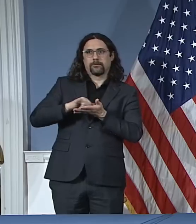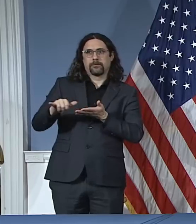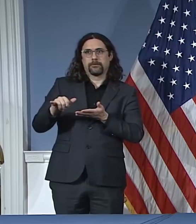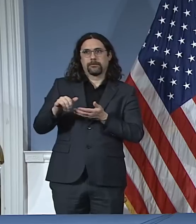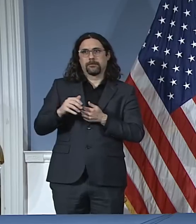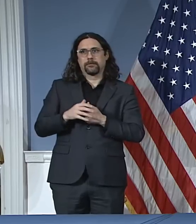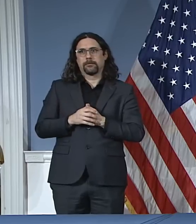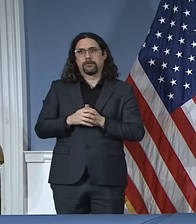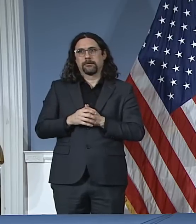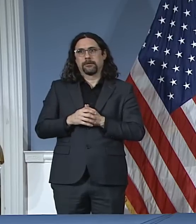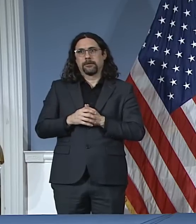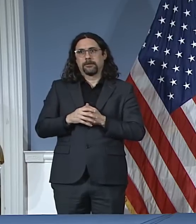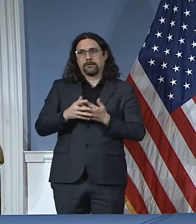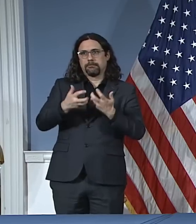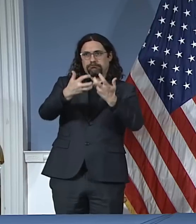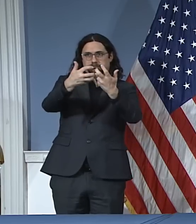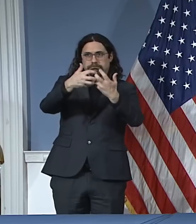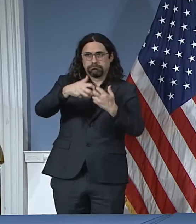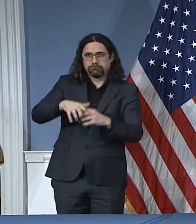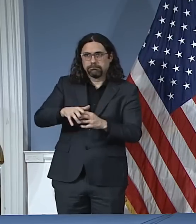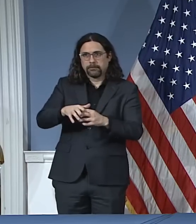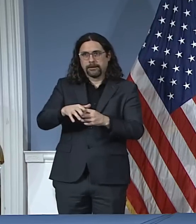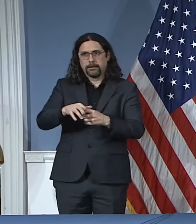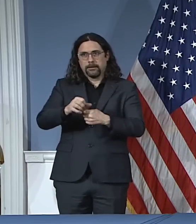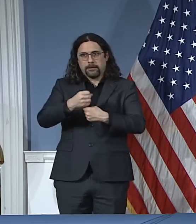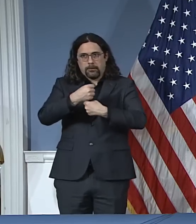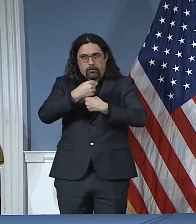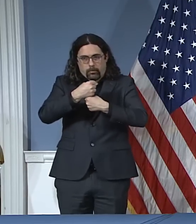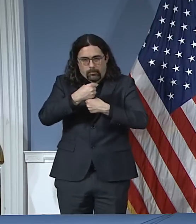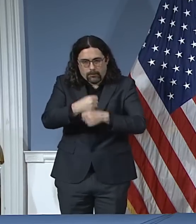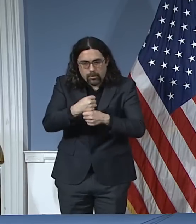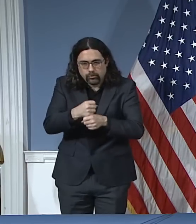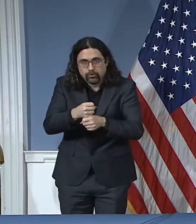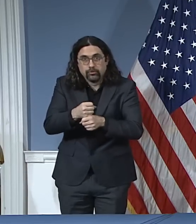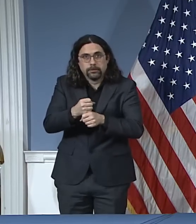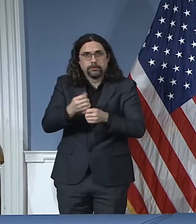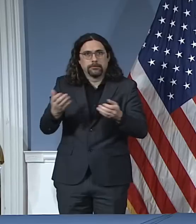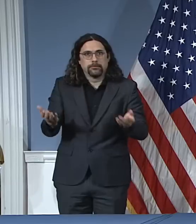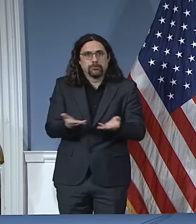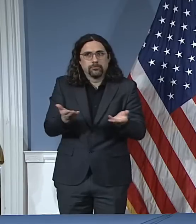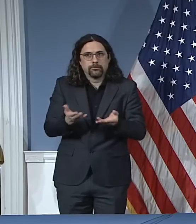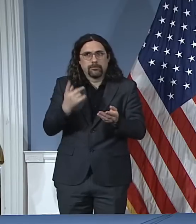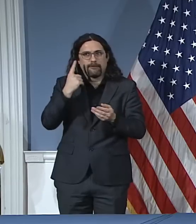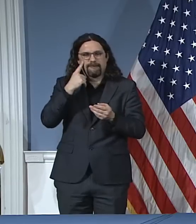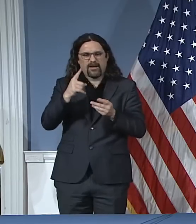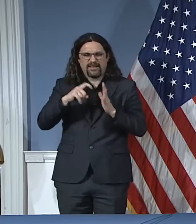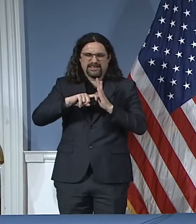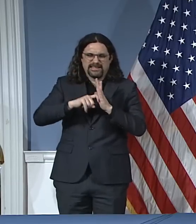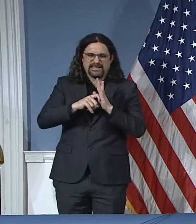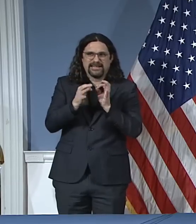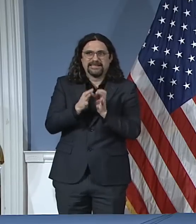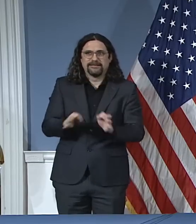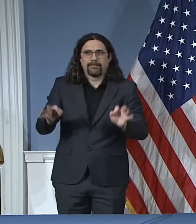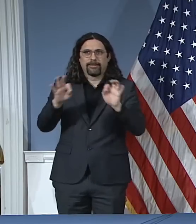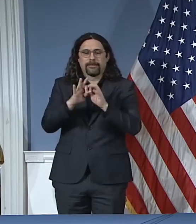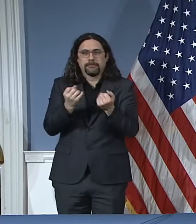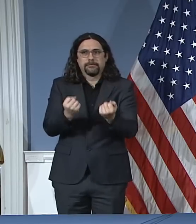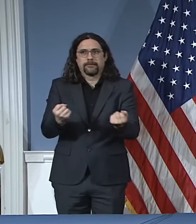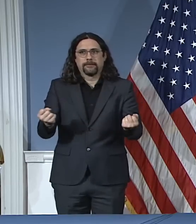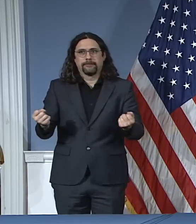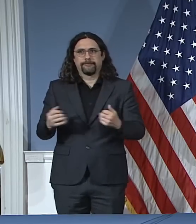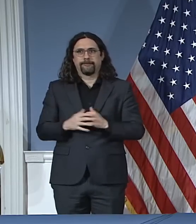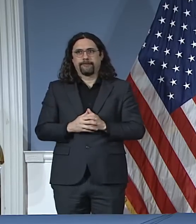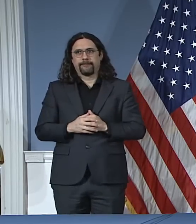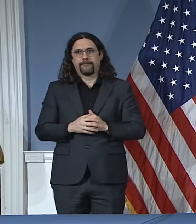for vitally needed supplies and equipment. The notion of this city being left in so many